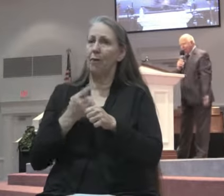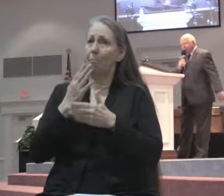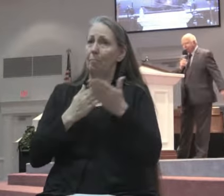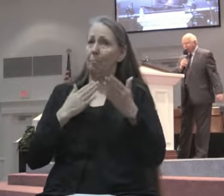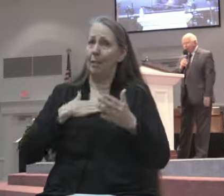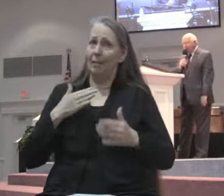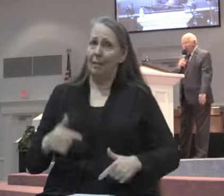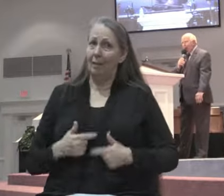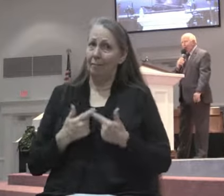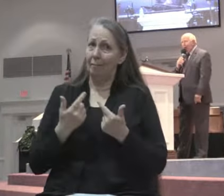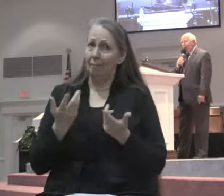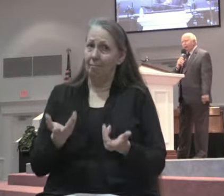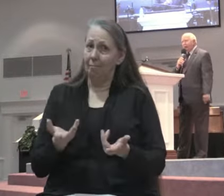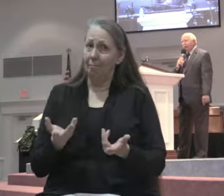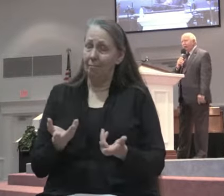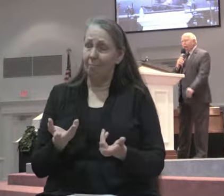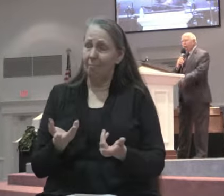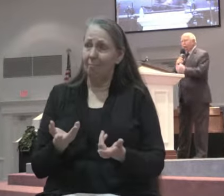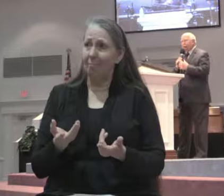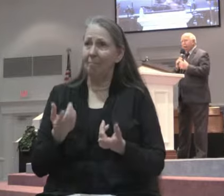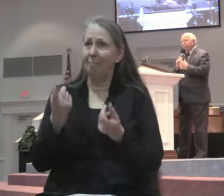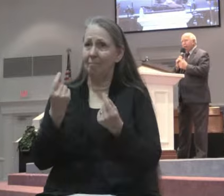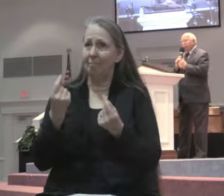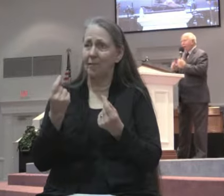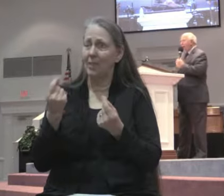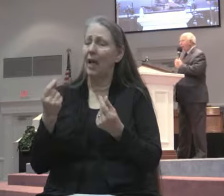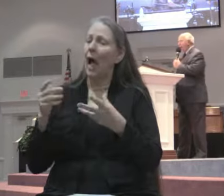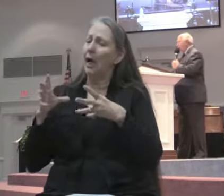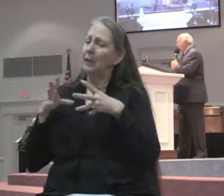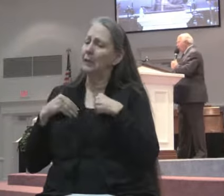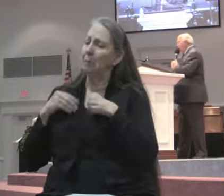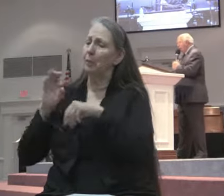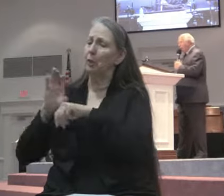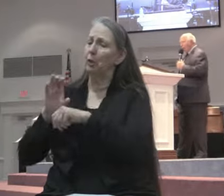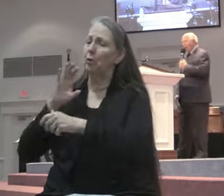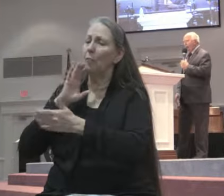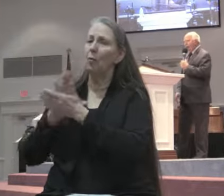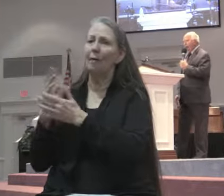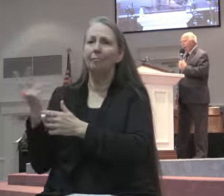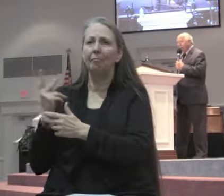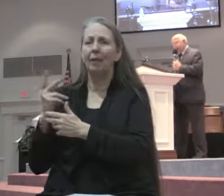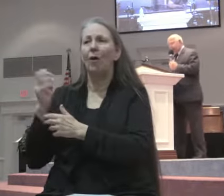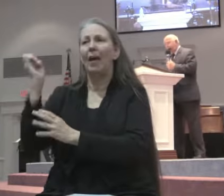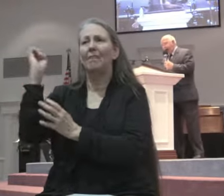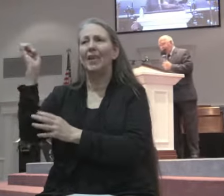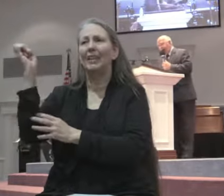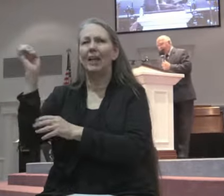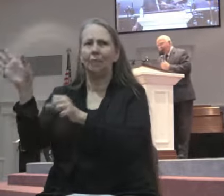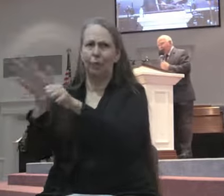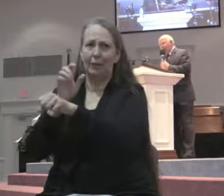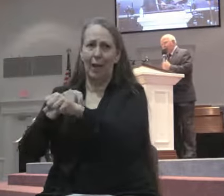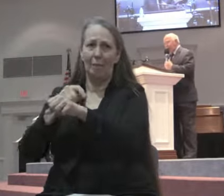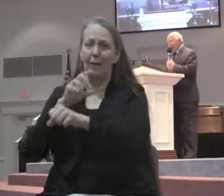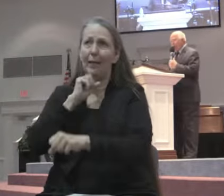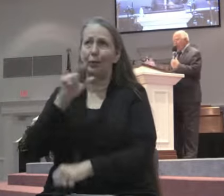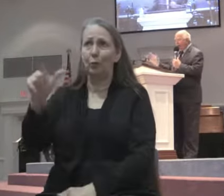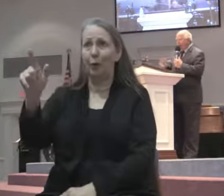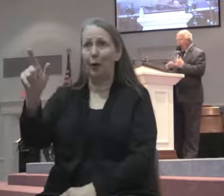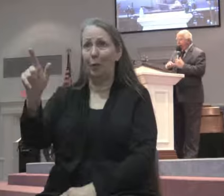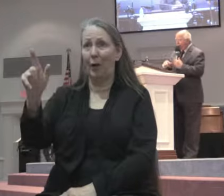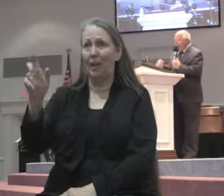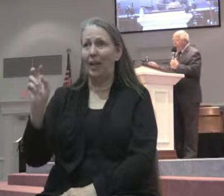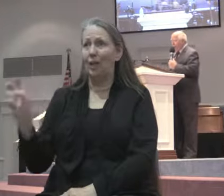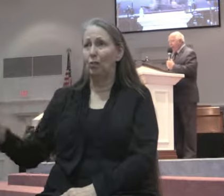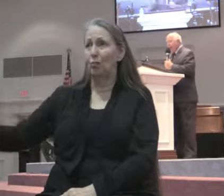life, I took a church. Sister Shurte and I went out to evangelize full time when I was 21. We